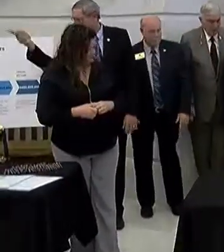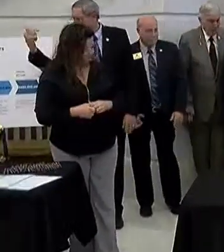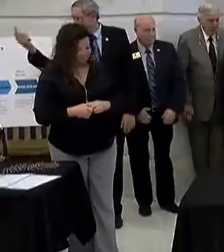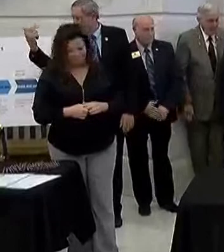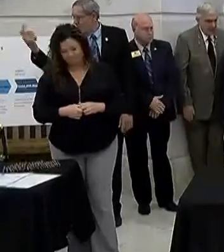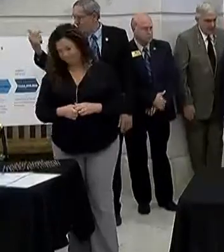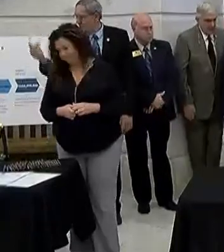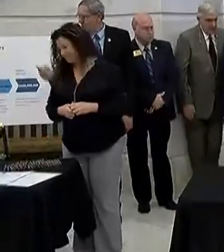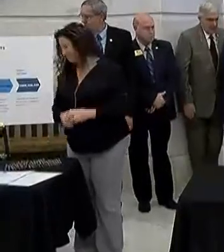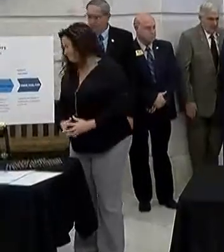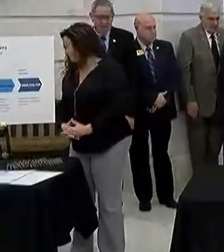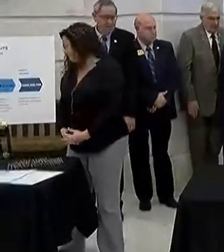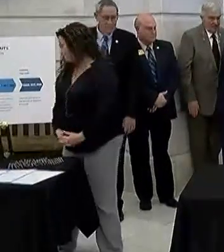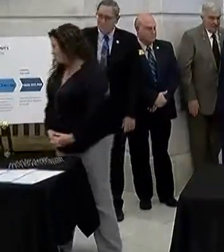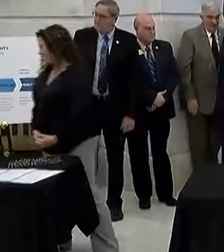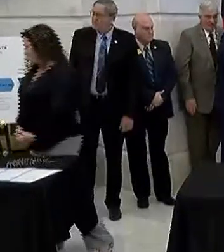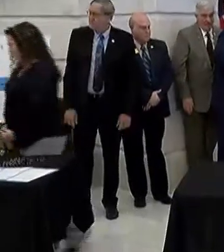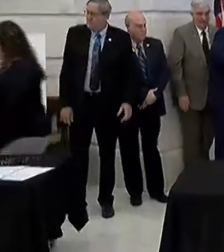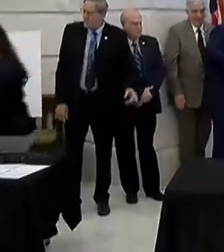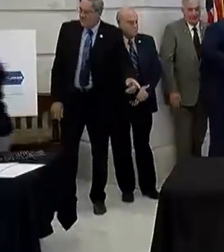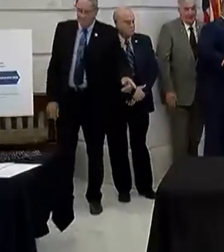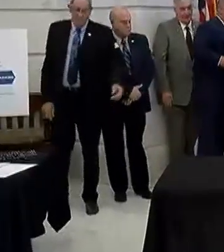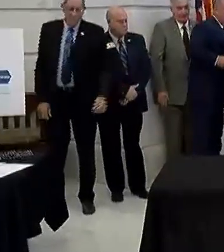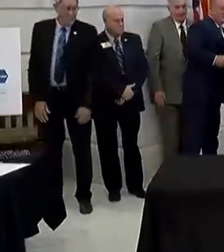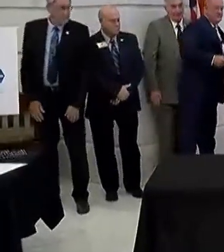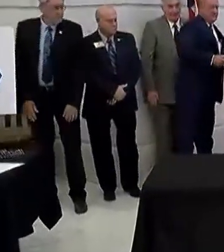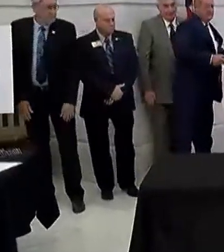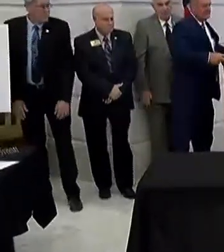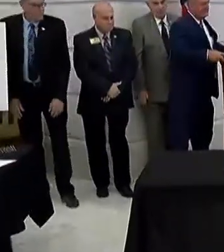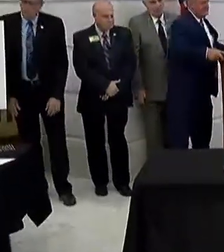I'll get it, Governor.